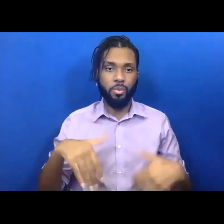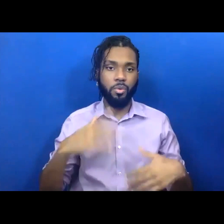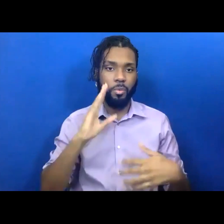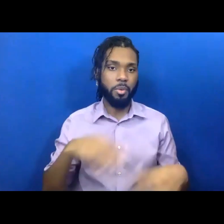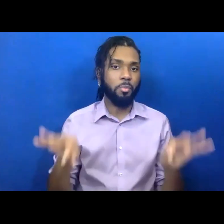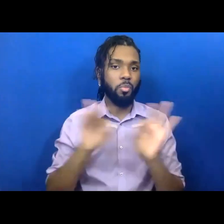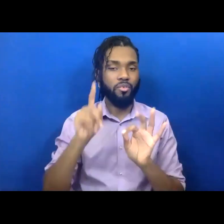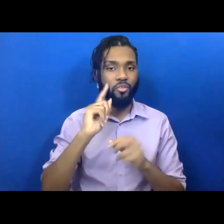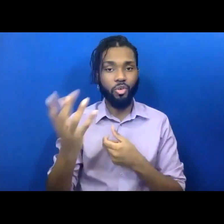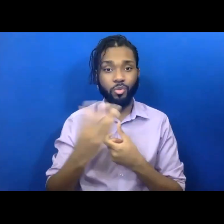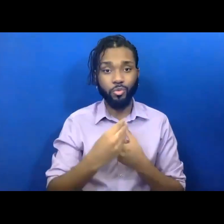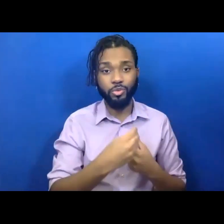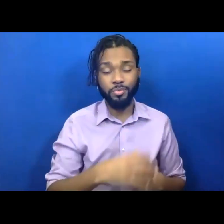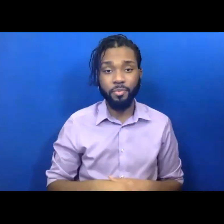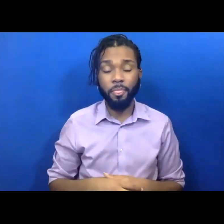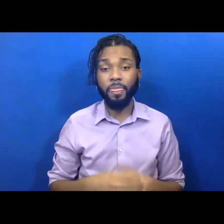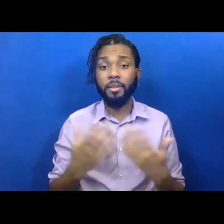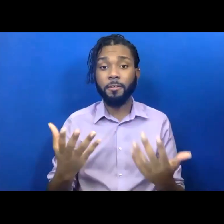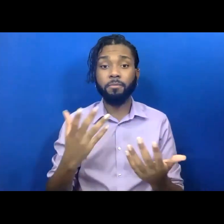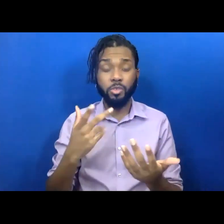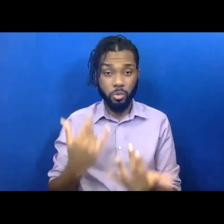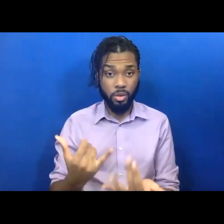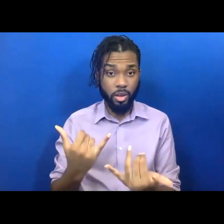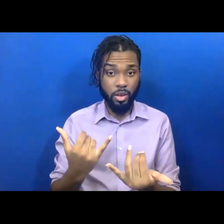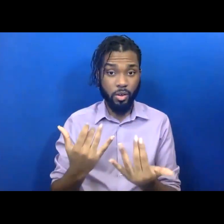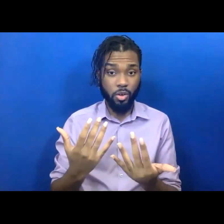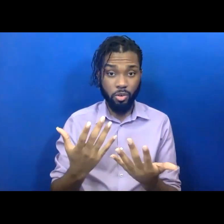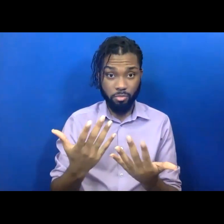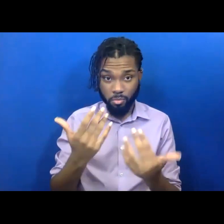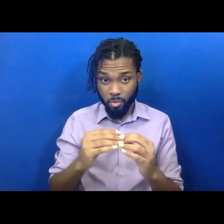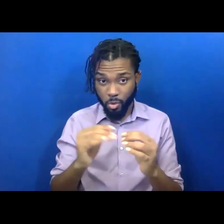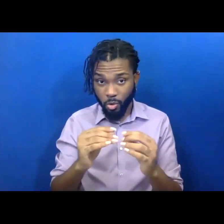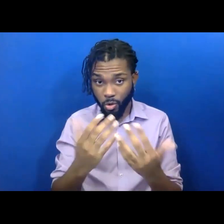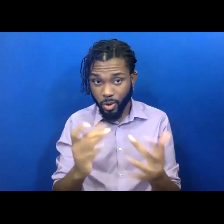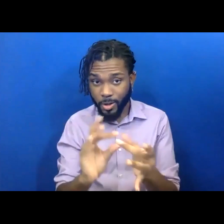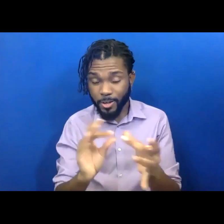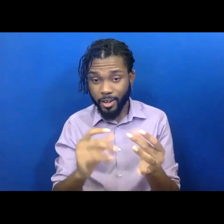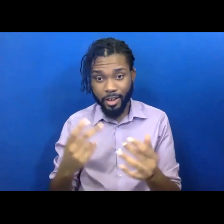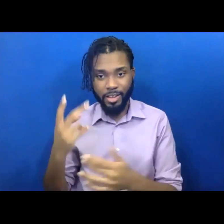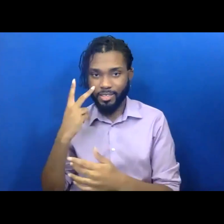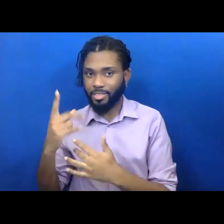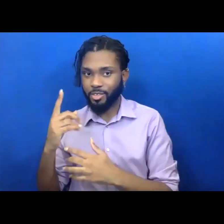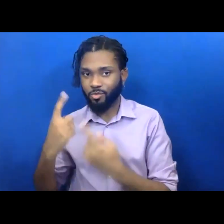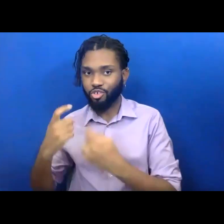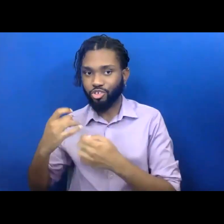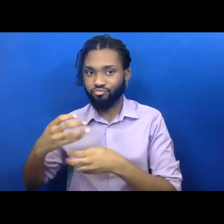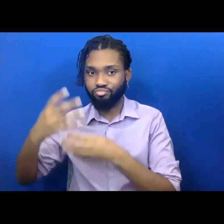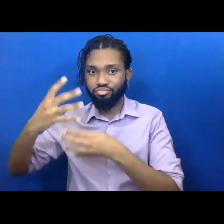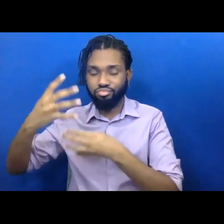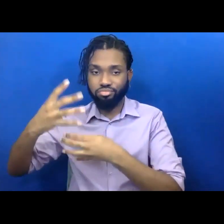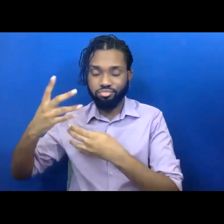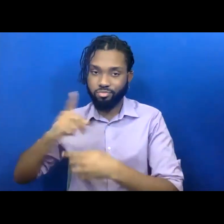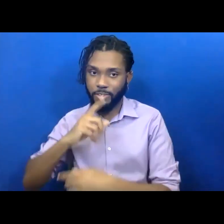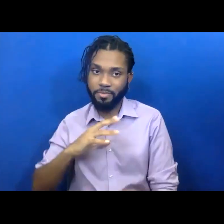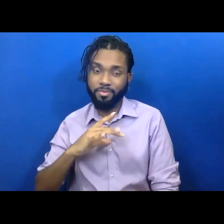any participants have a last word? And then I'm going to start going to the questions, because they're coming in and they're just fantastic. So I just want to give